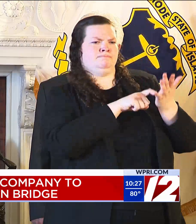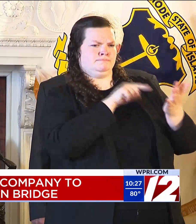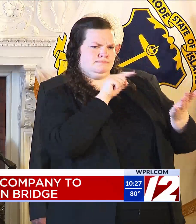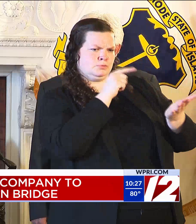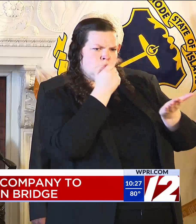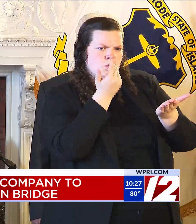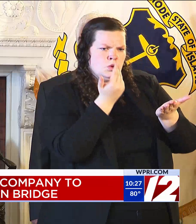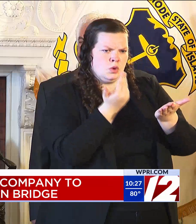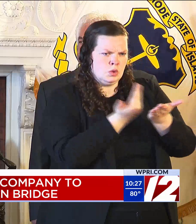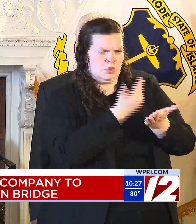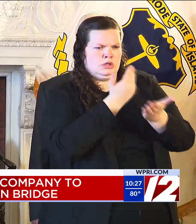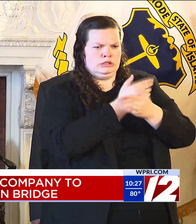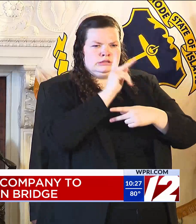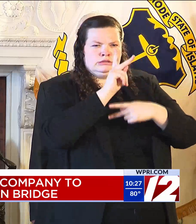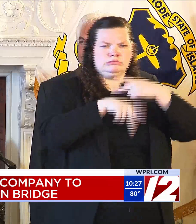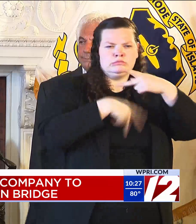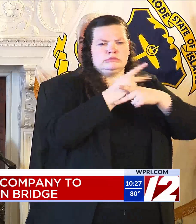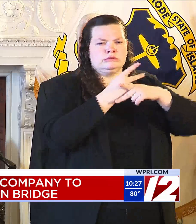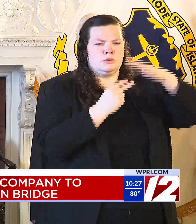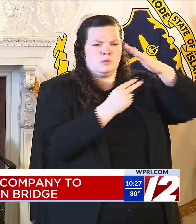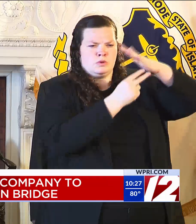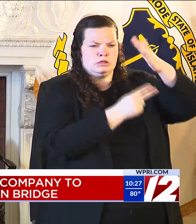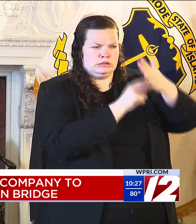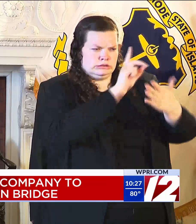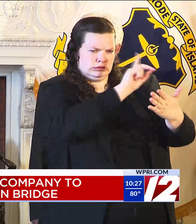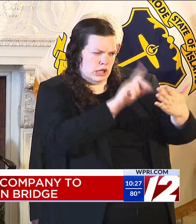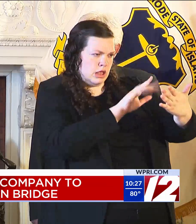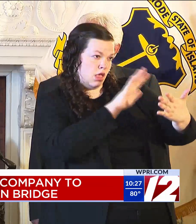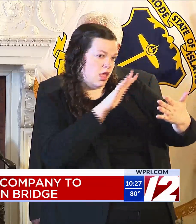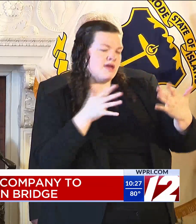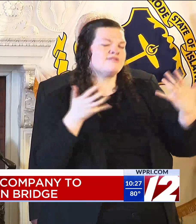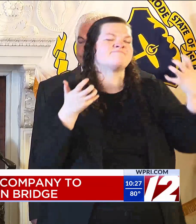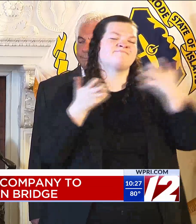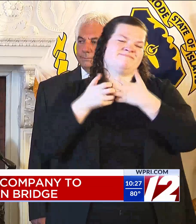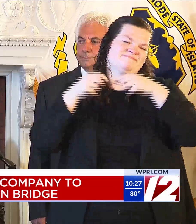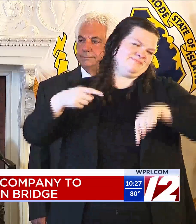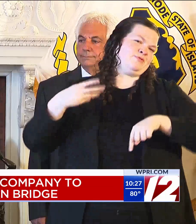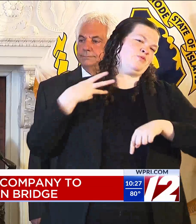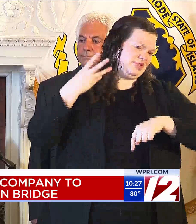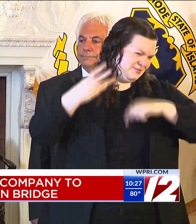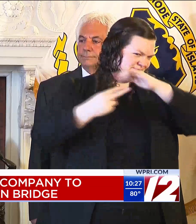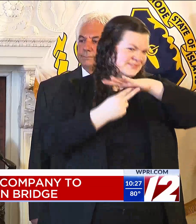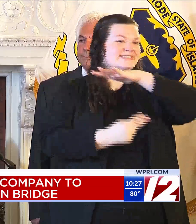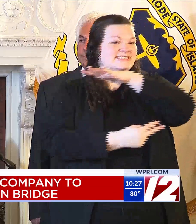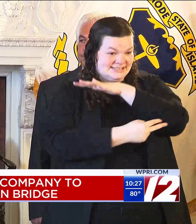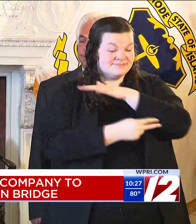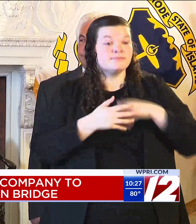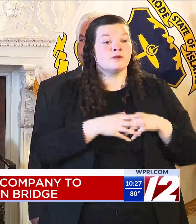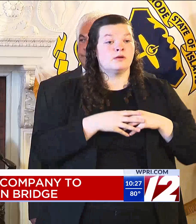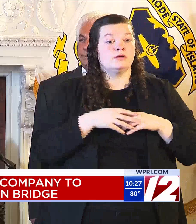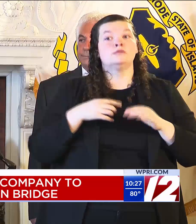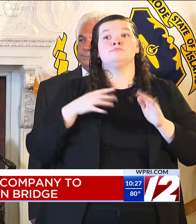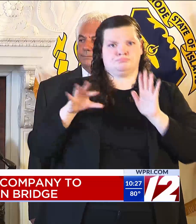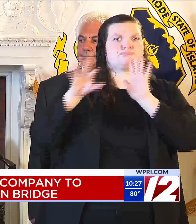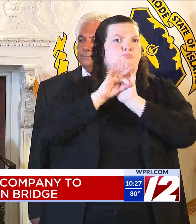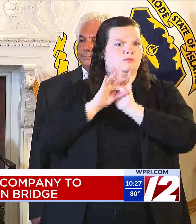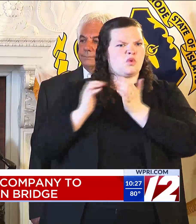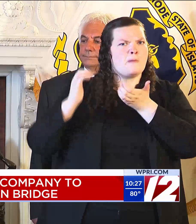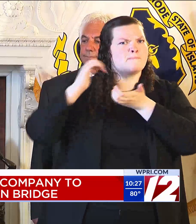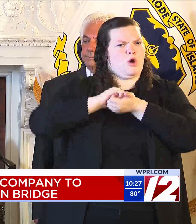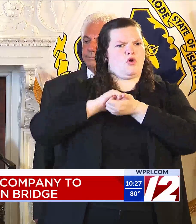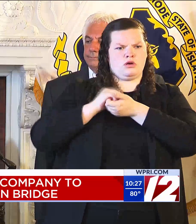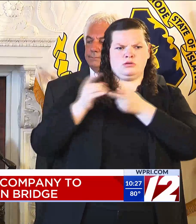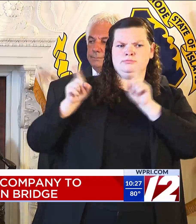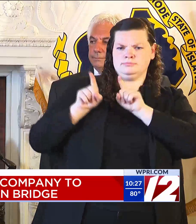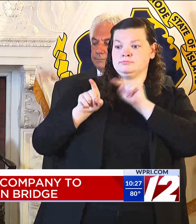our design partner, WSP, based on their long-standing history of delivering projects for the department and our successful